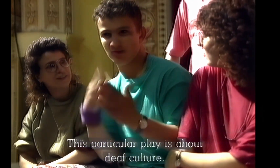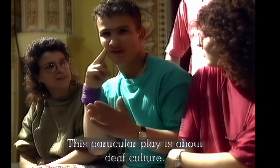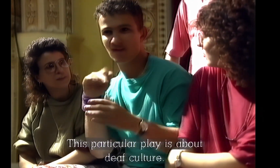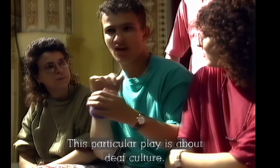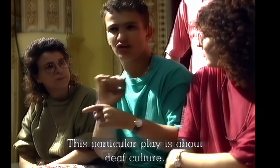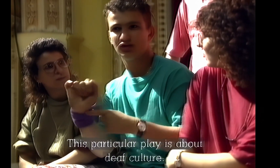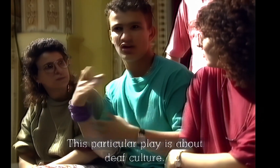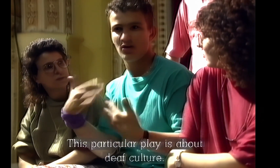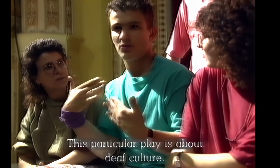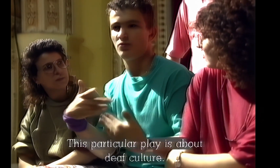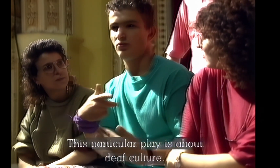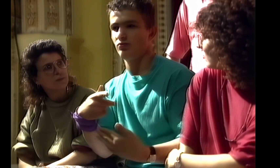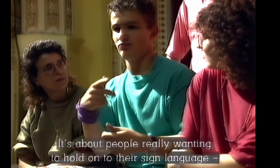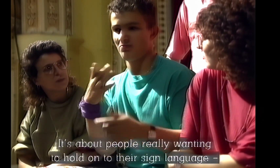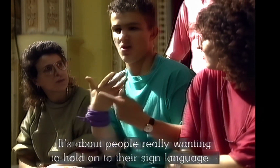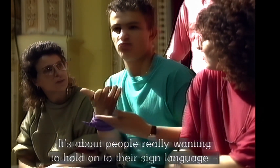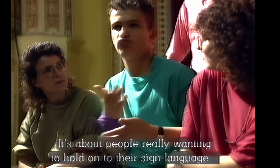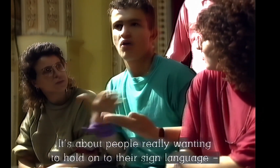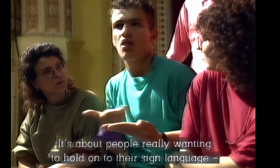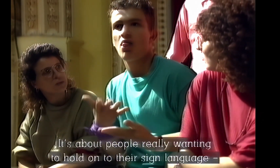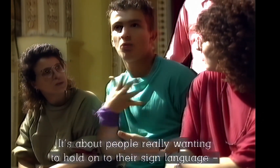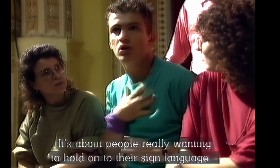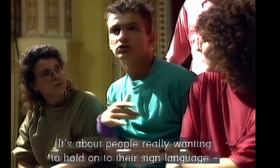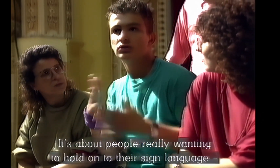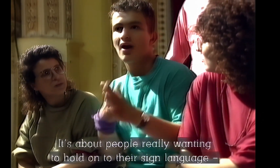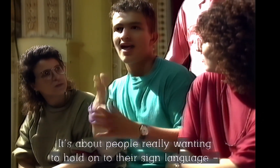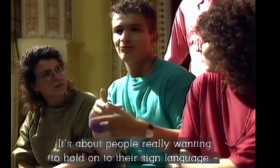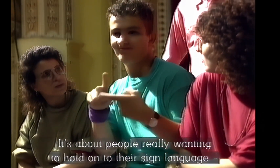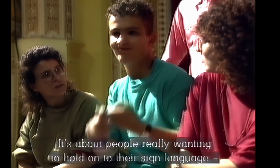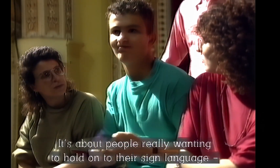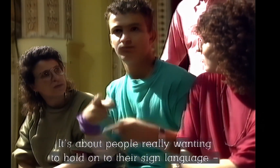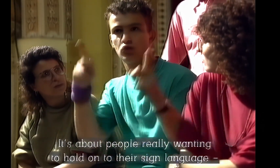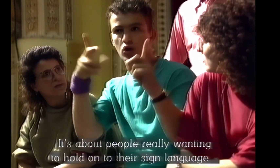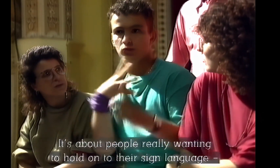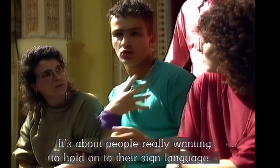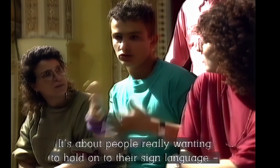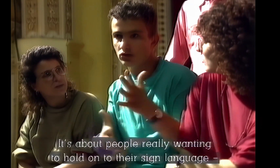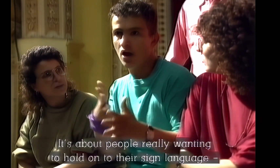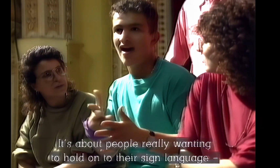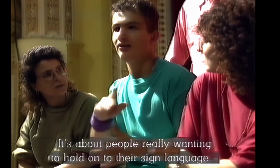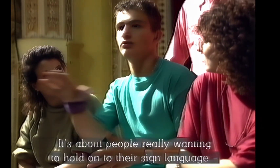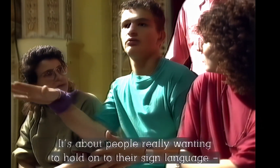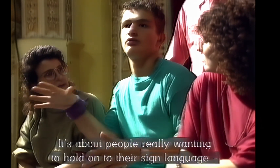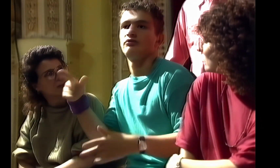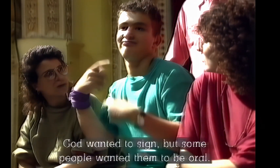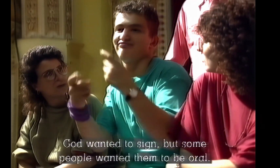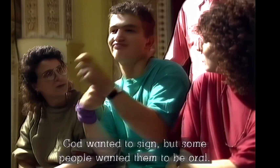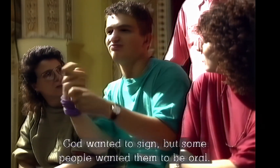Well, this particular play is about deaf culture. You know, it's about people really wanting to hold on to their sign language. God wanted to